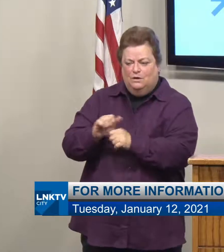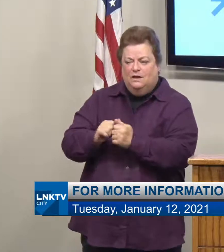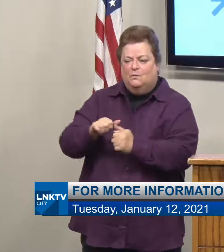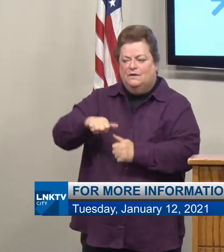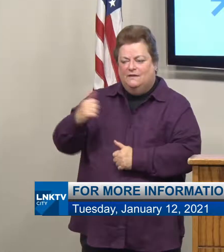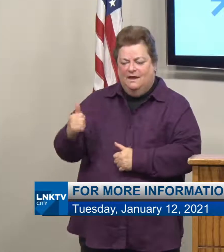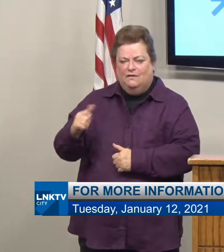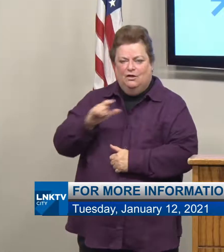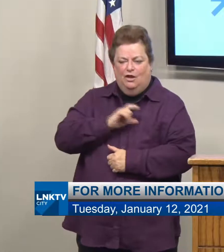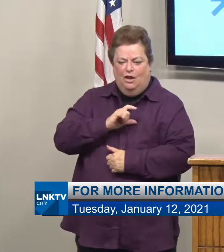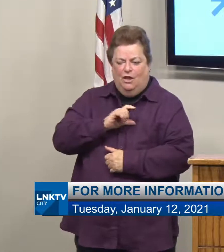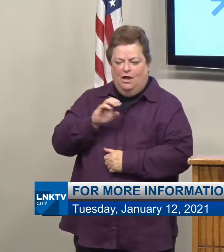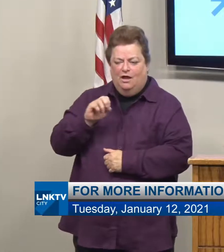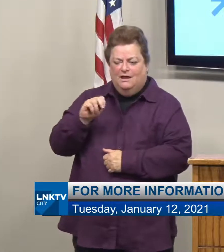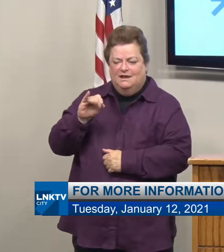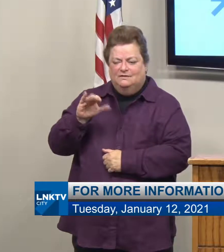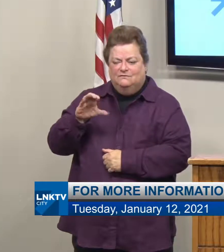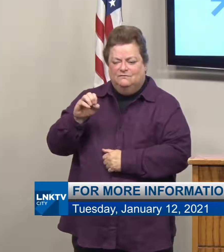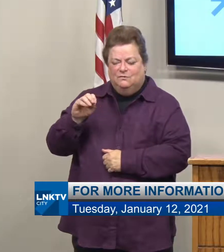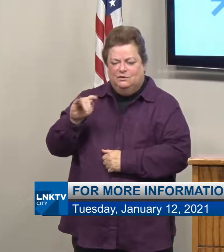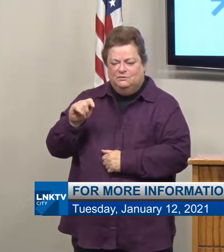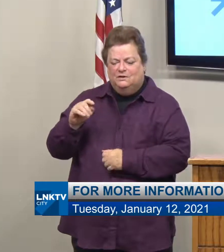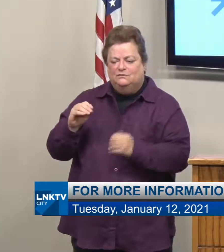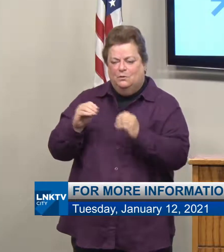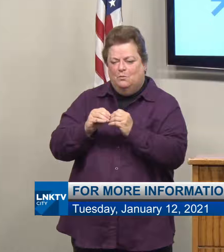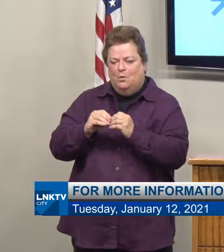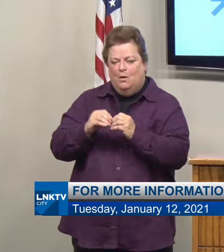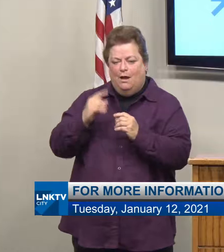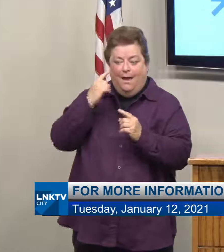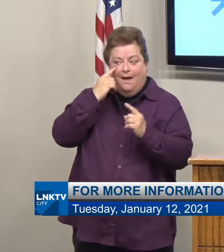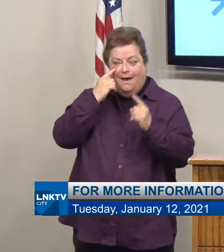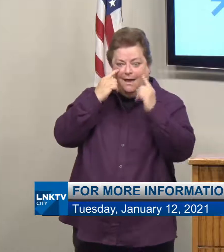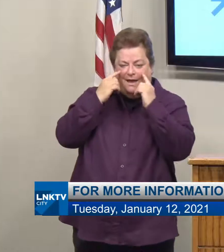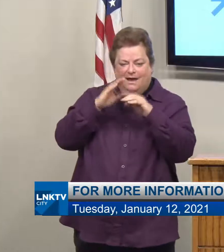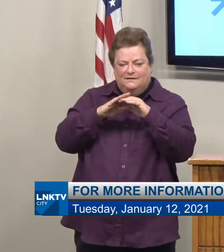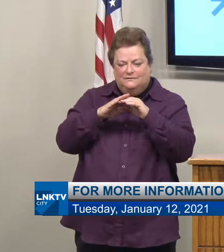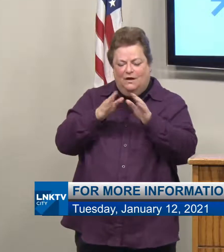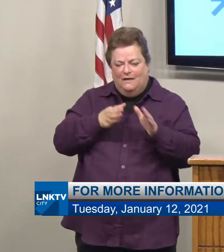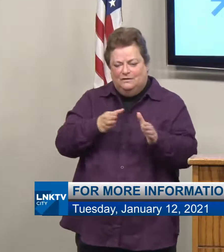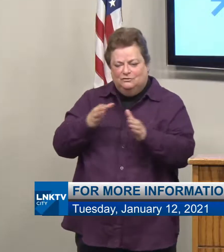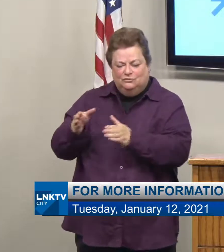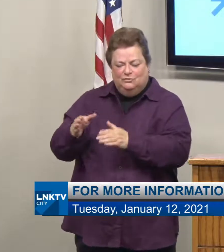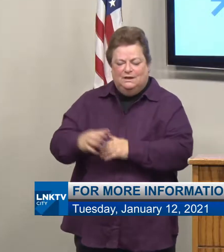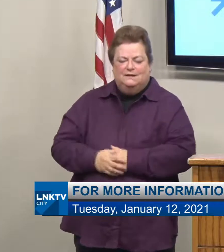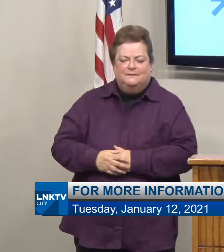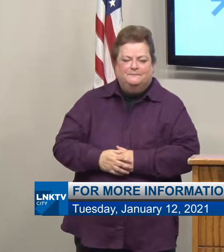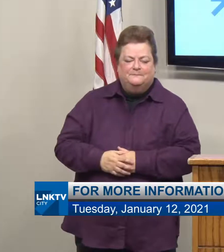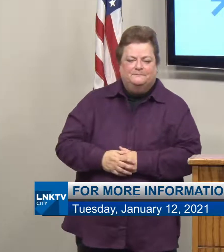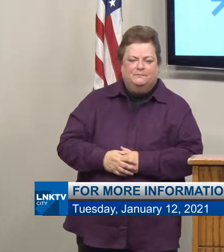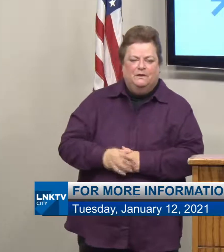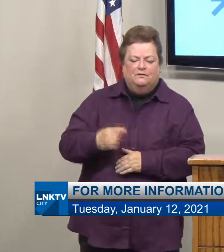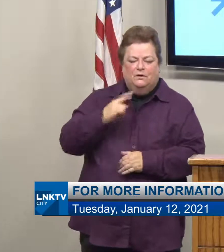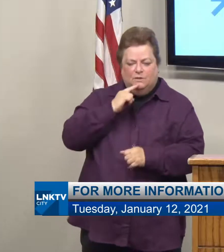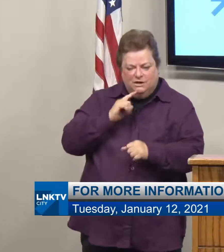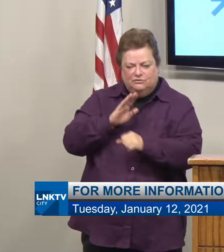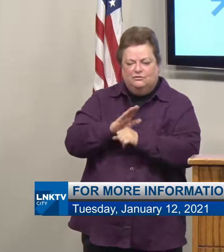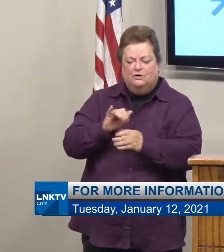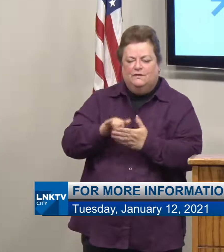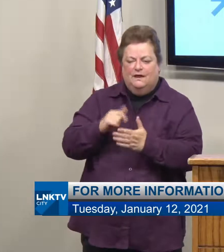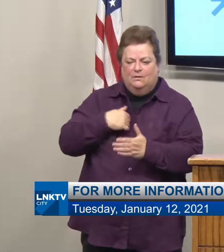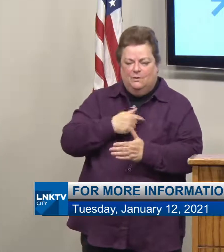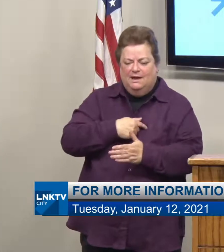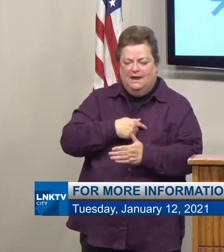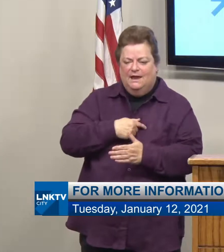good dialogue happening about what, and better, more eyes on the street, so to speak. And so they will ensure that we have an